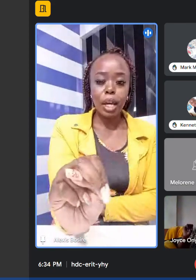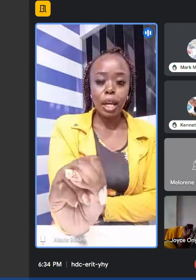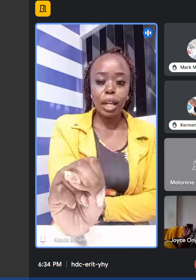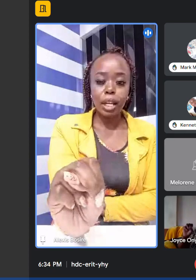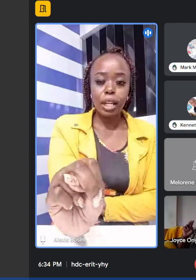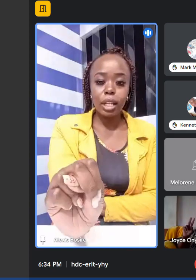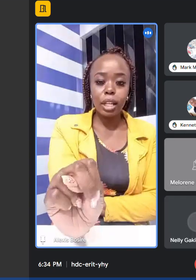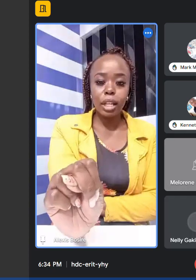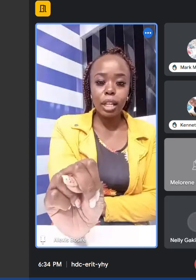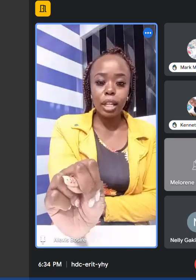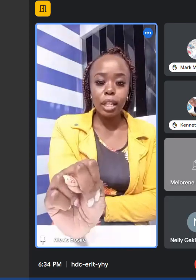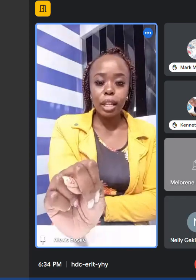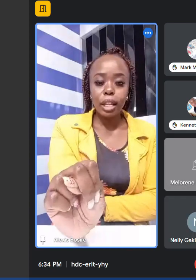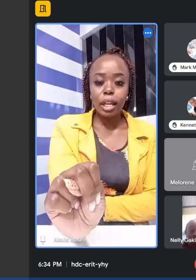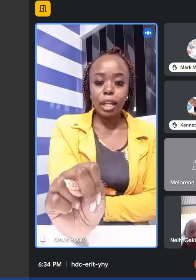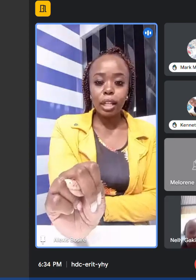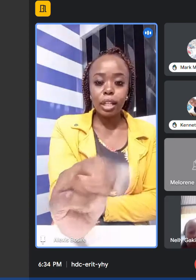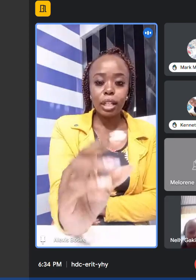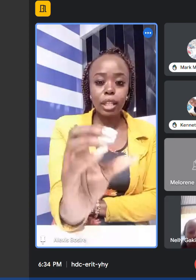N,